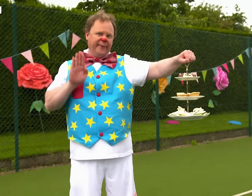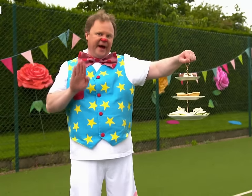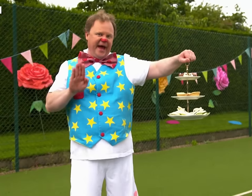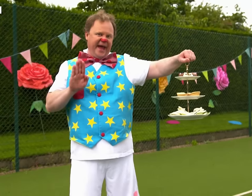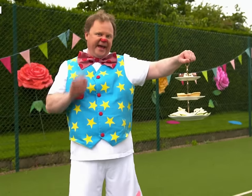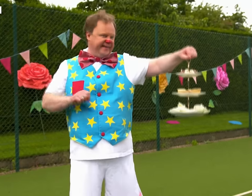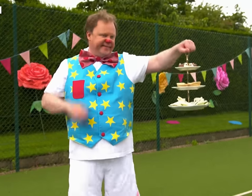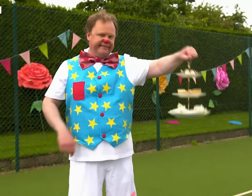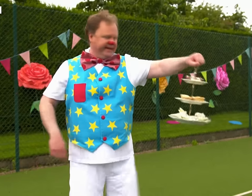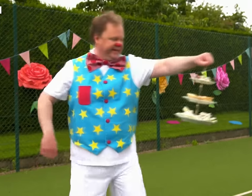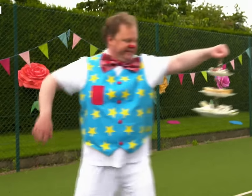Wait.